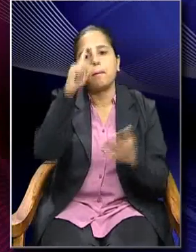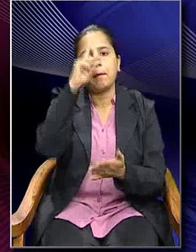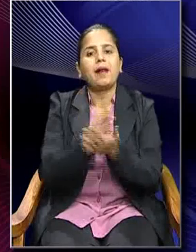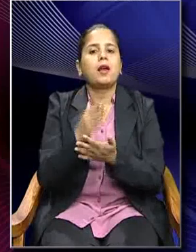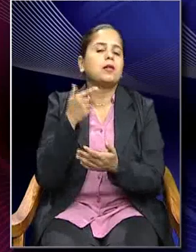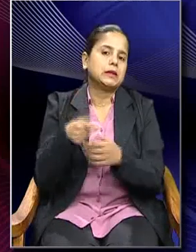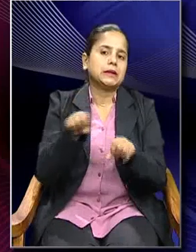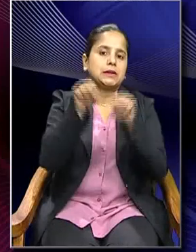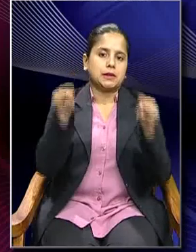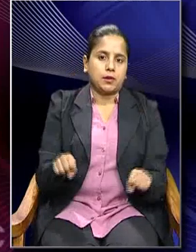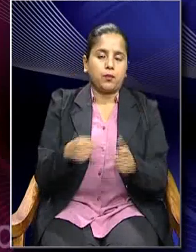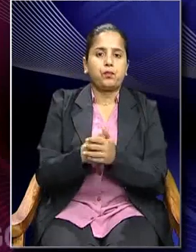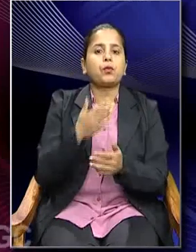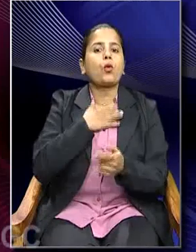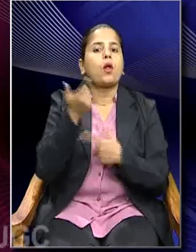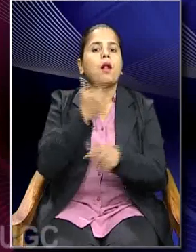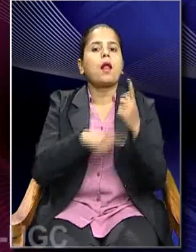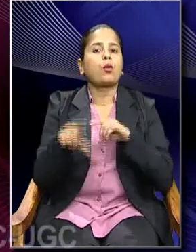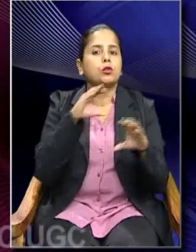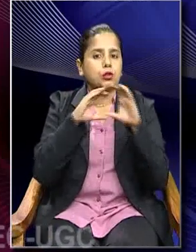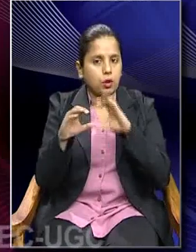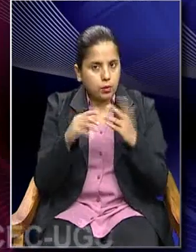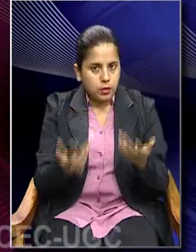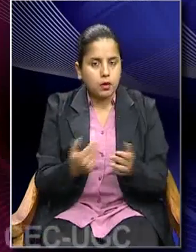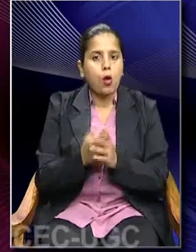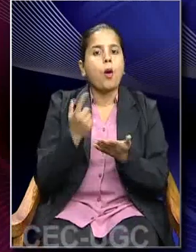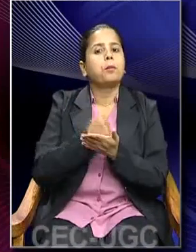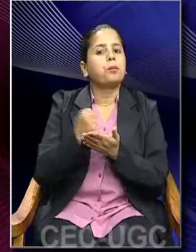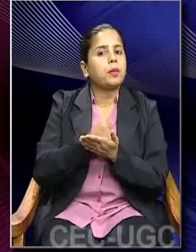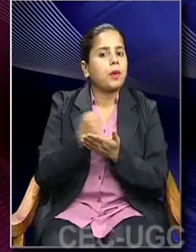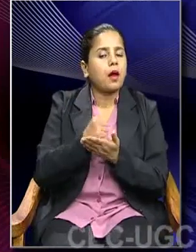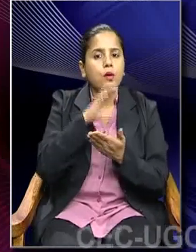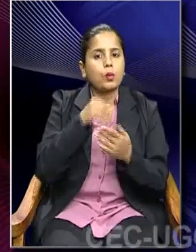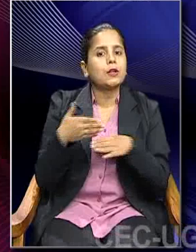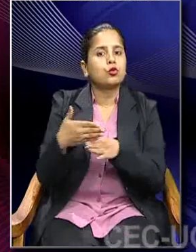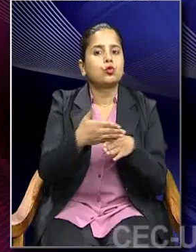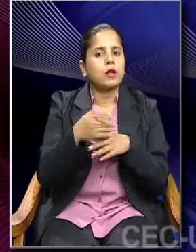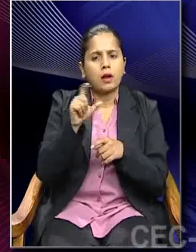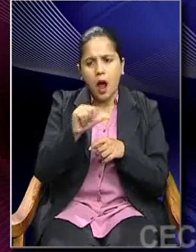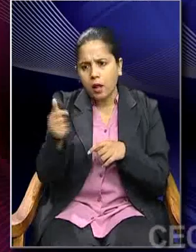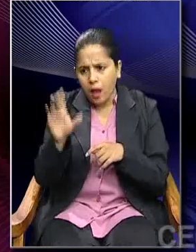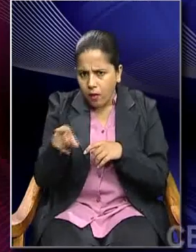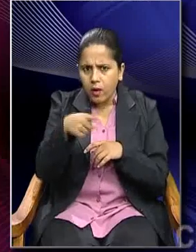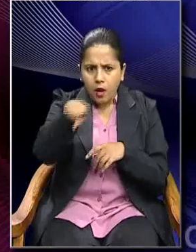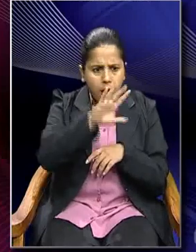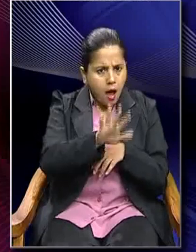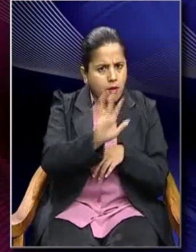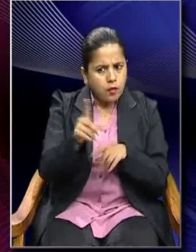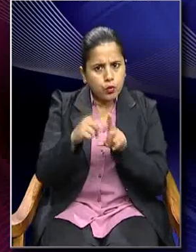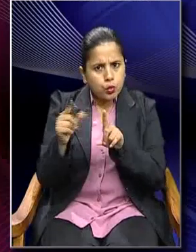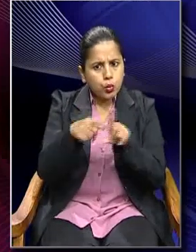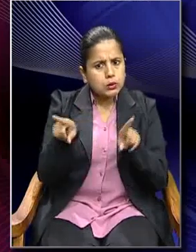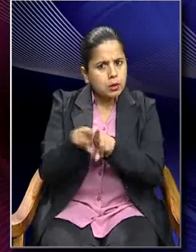system, our language communication, practices that are shared in common in a group. So we have heard this, that